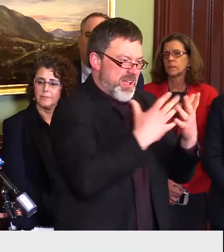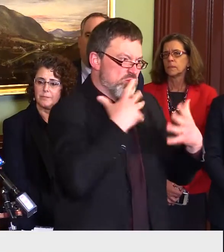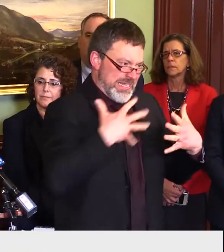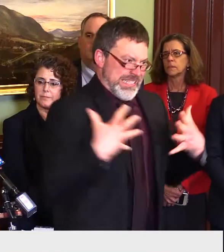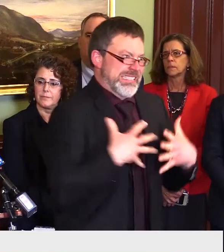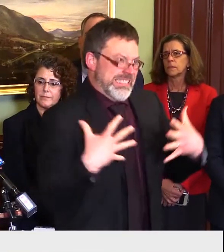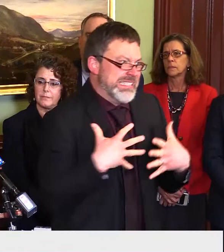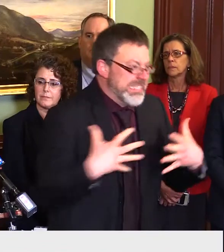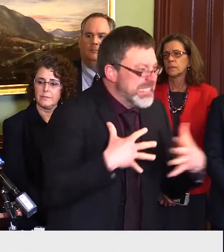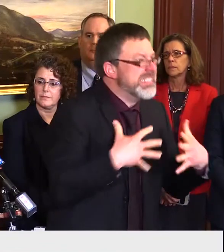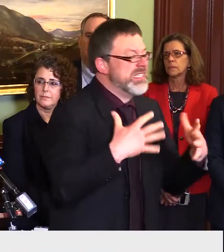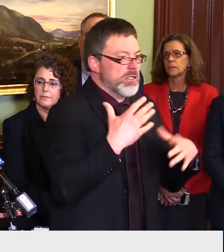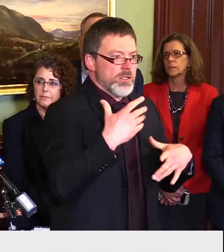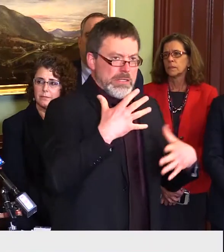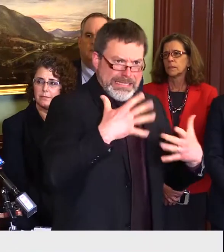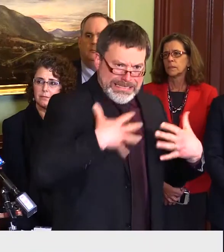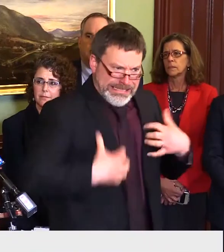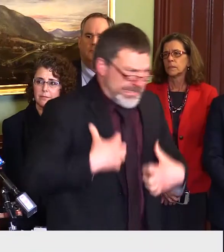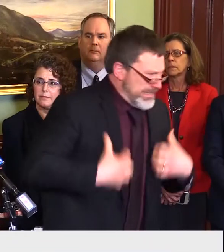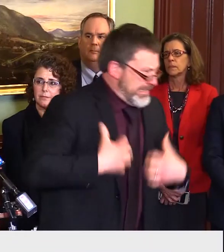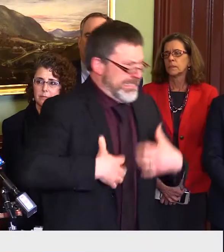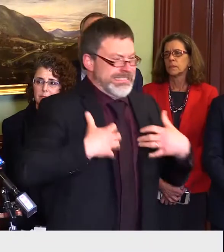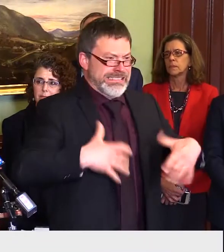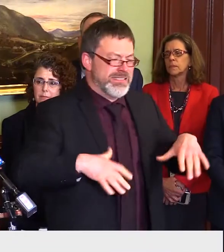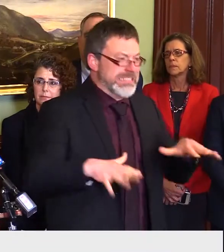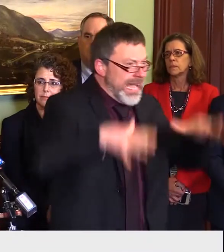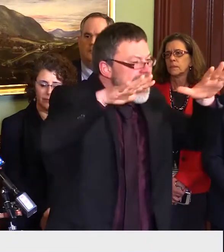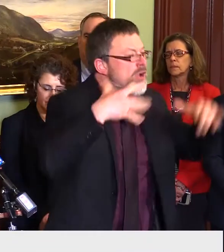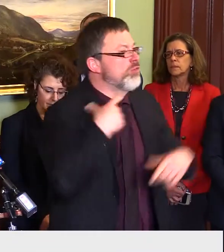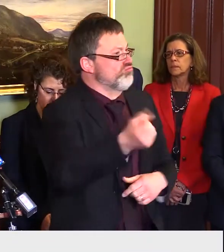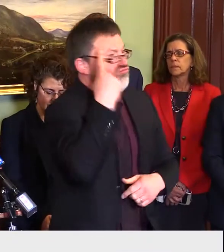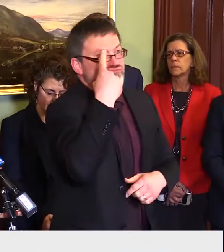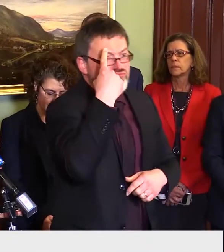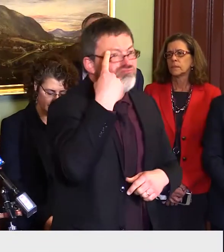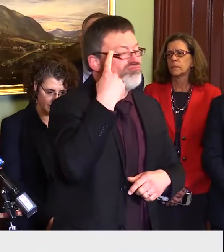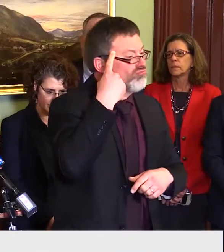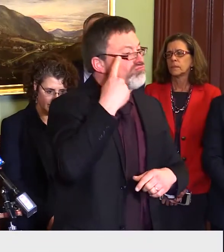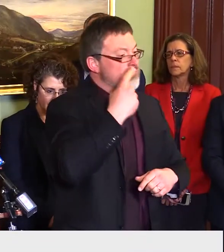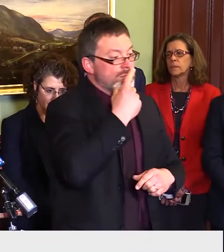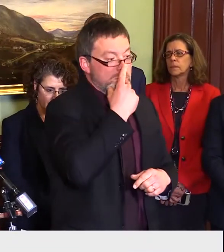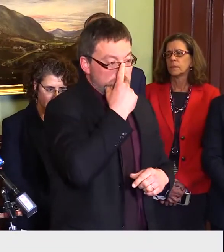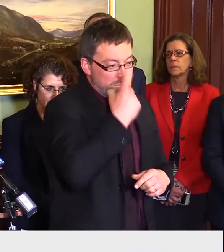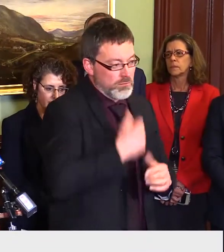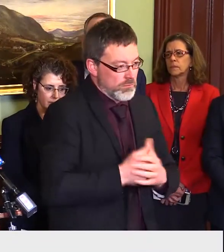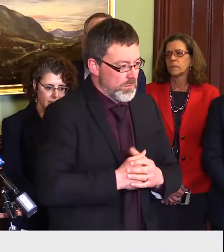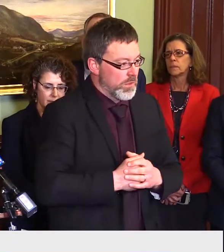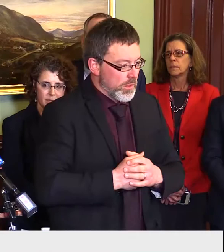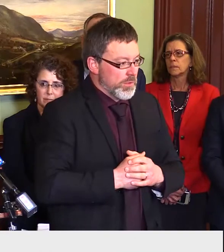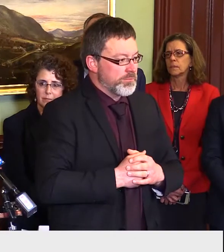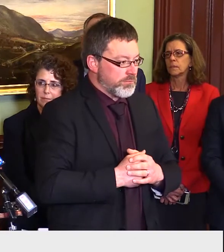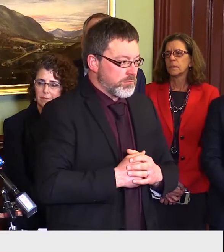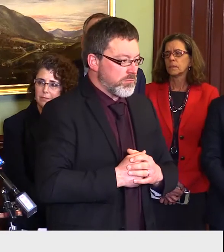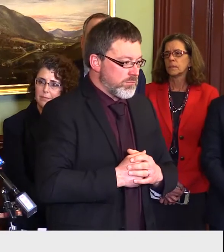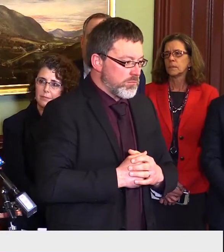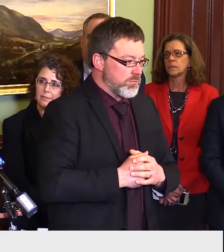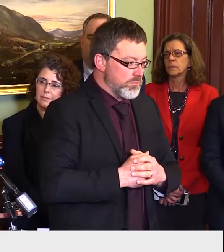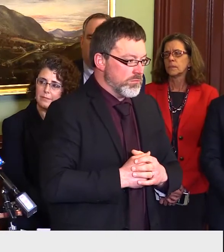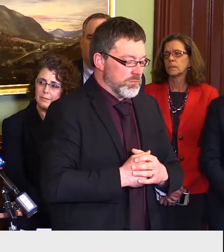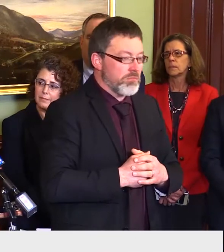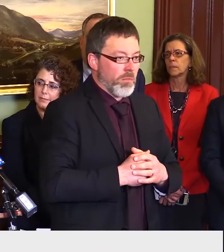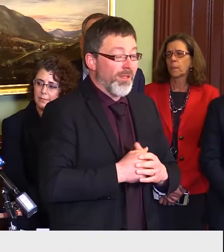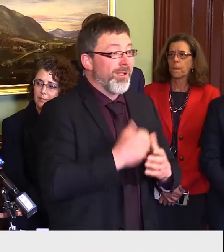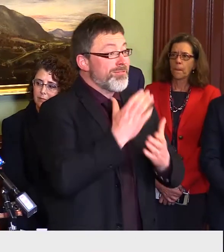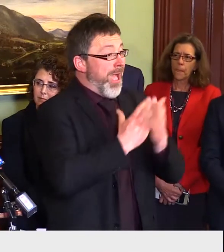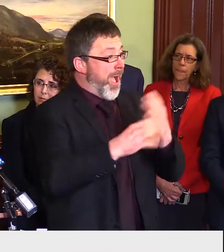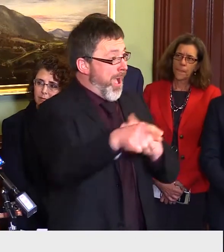know every decision I make will be informed by the best science and the best experts we have